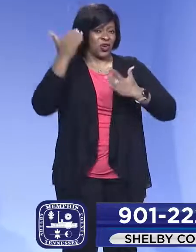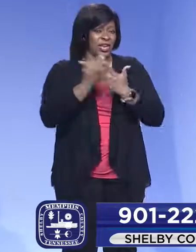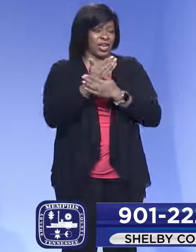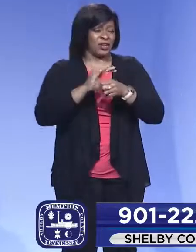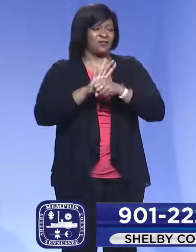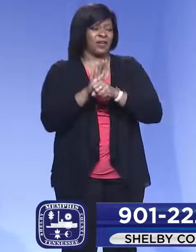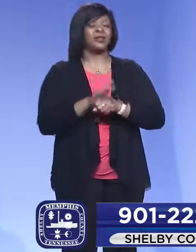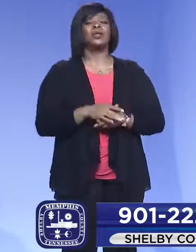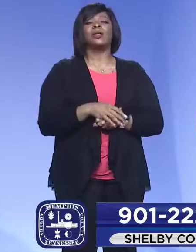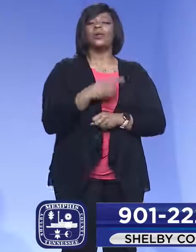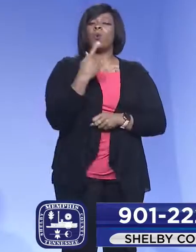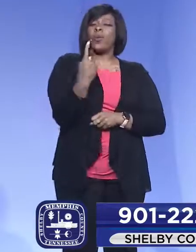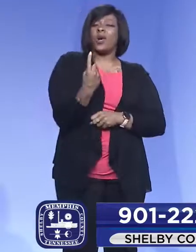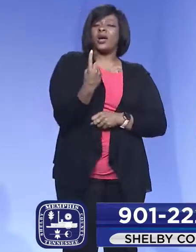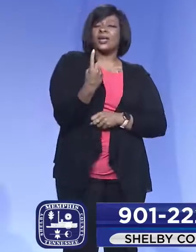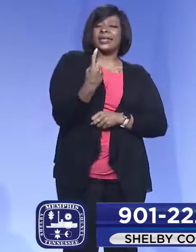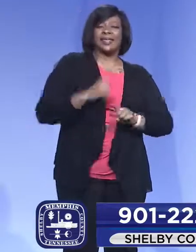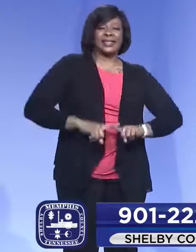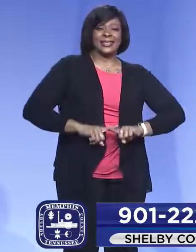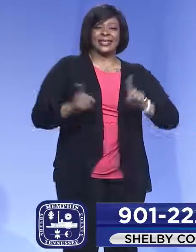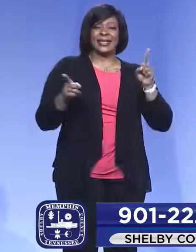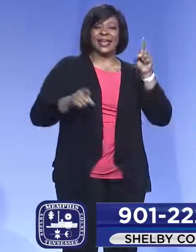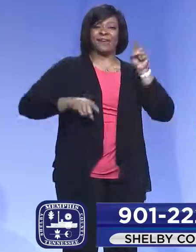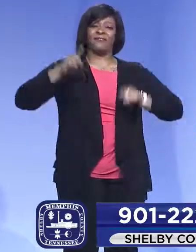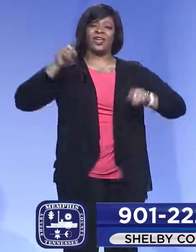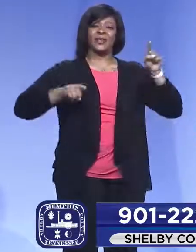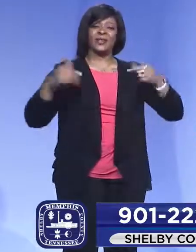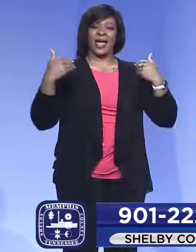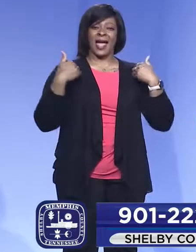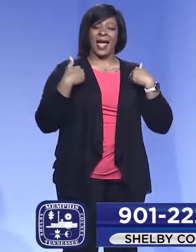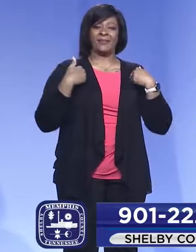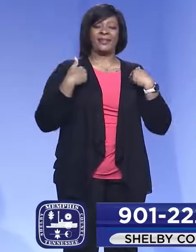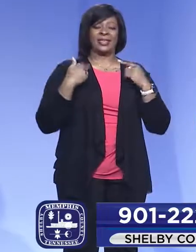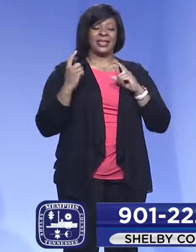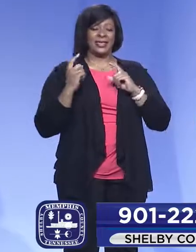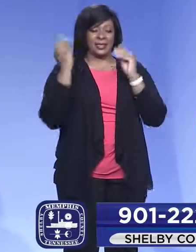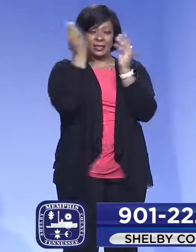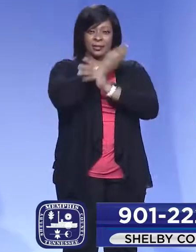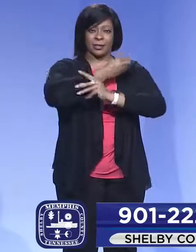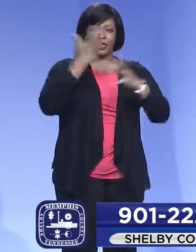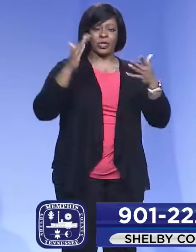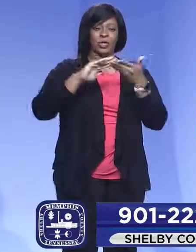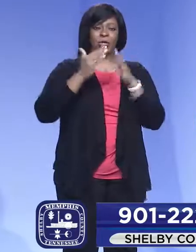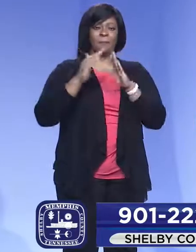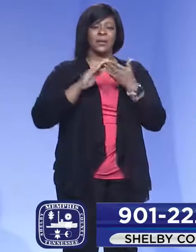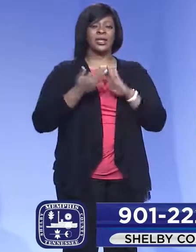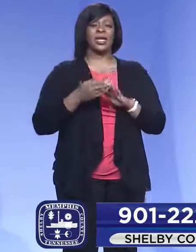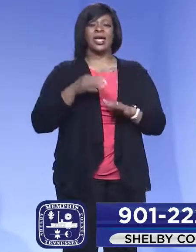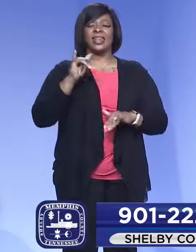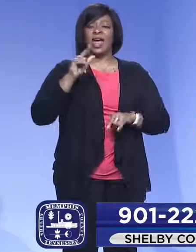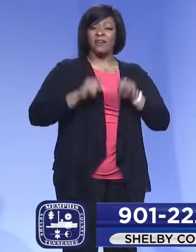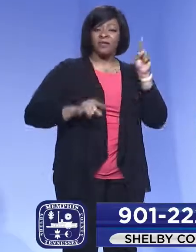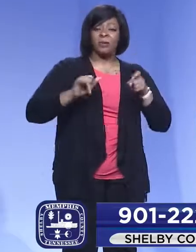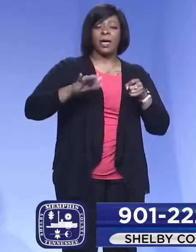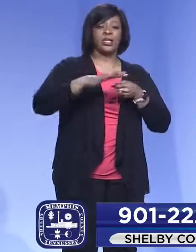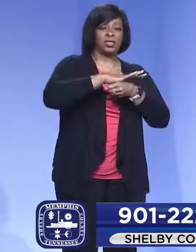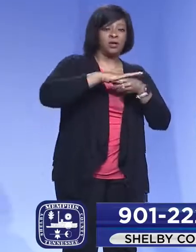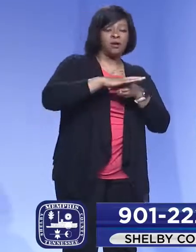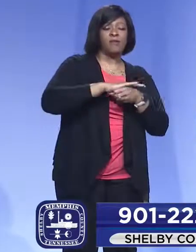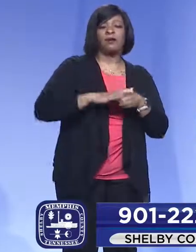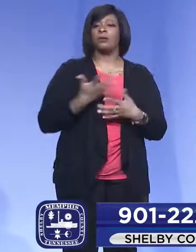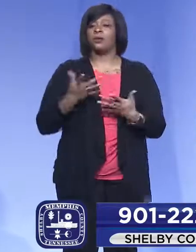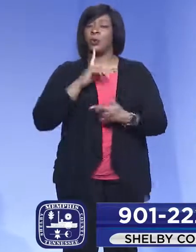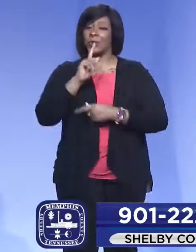also what are the different variants that you have in a given community, and does that vary by geography, and are